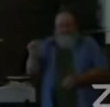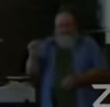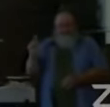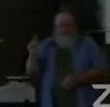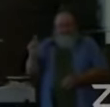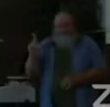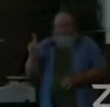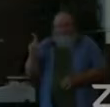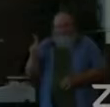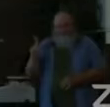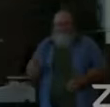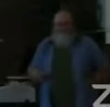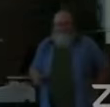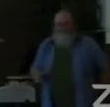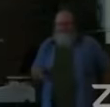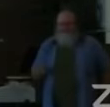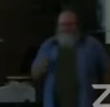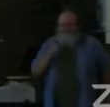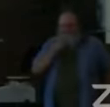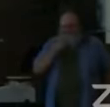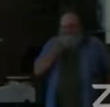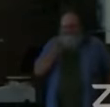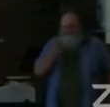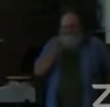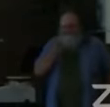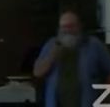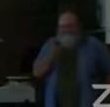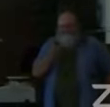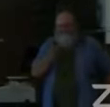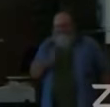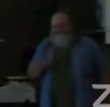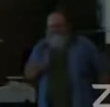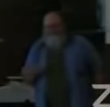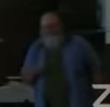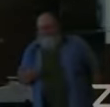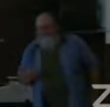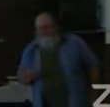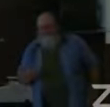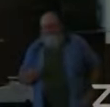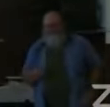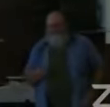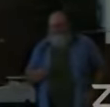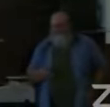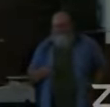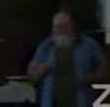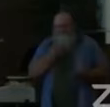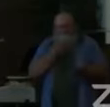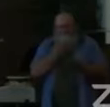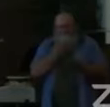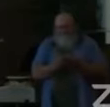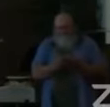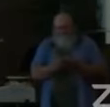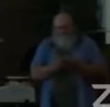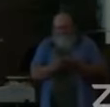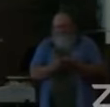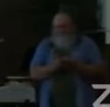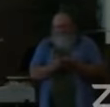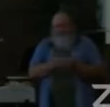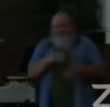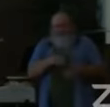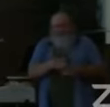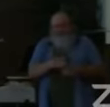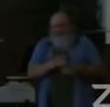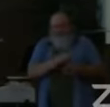should be happy about our suffering. Instead, he's pointing out that there can be benefits of suffering, at least in the end.